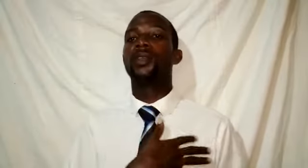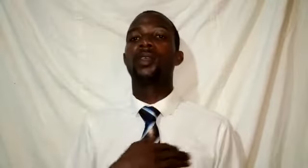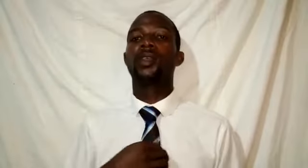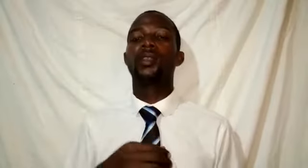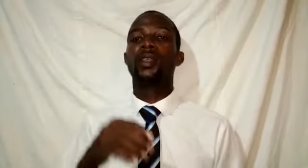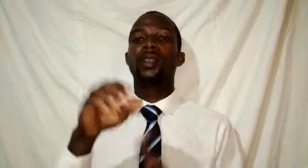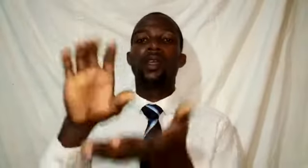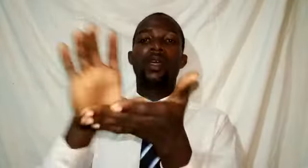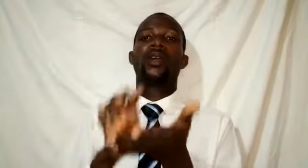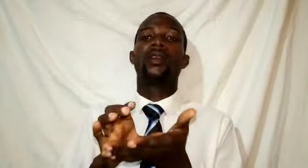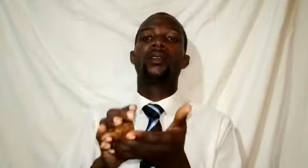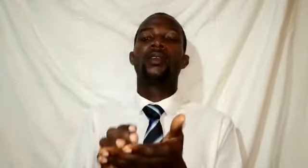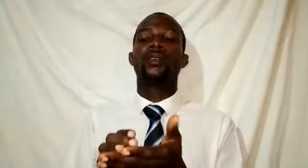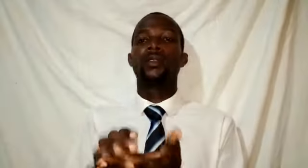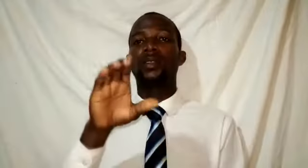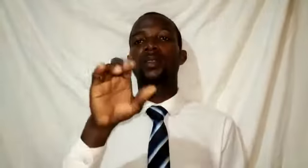credit card companies.